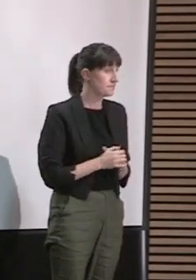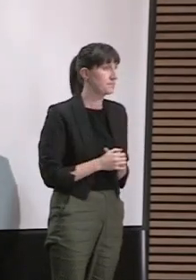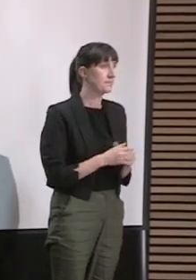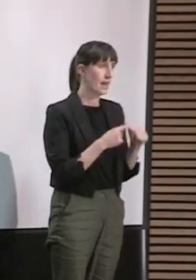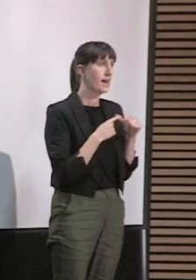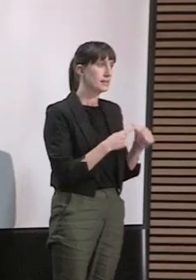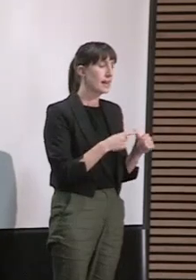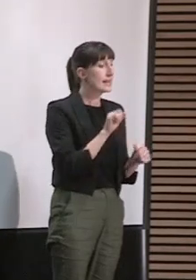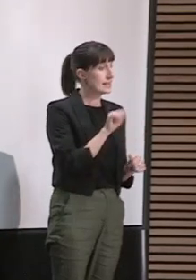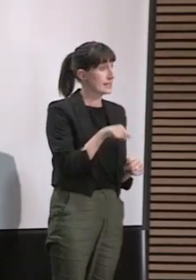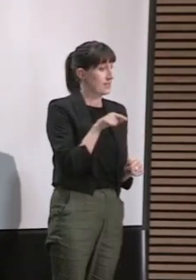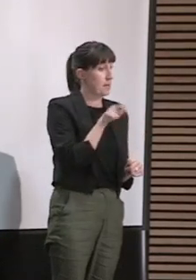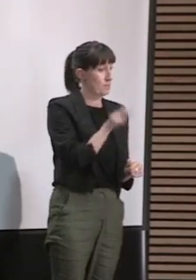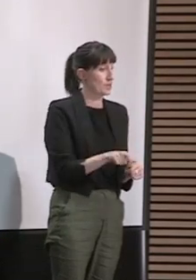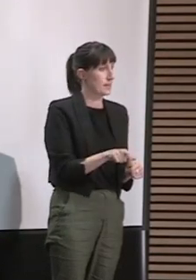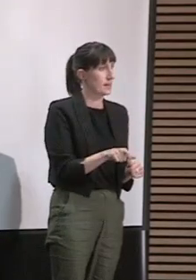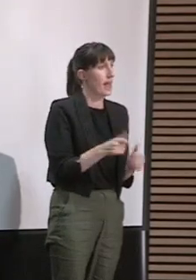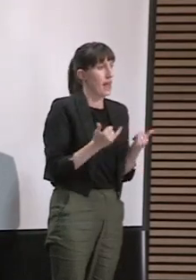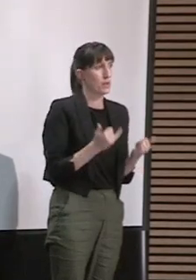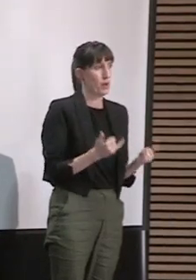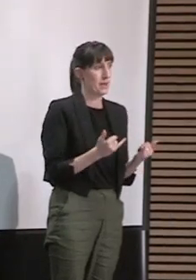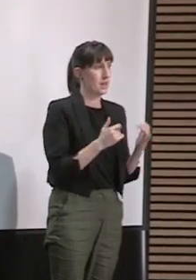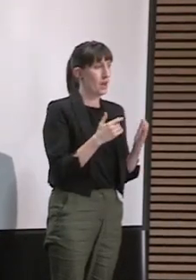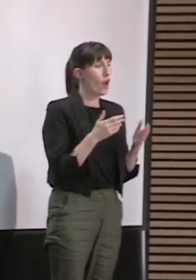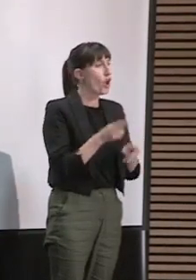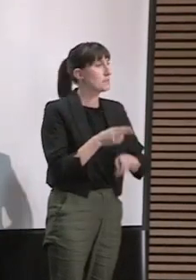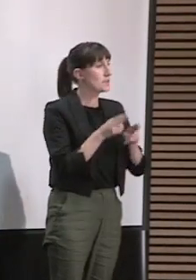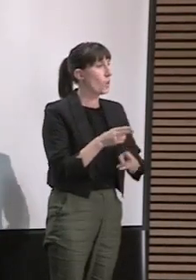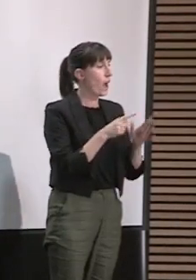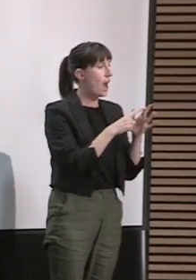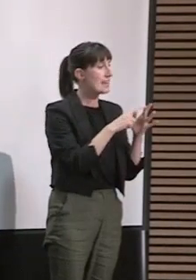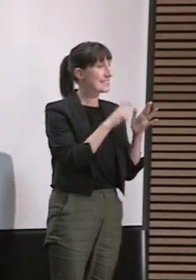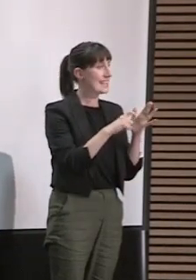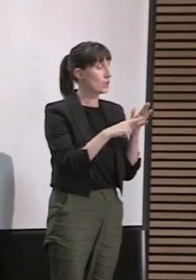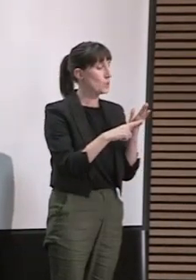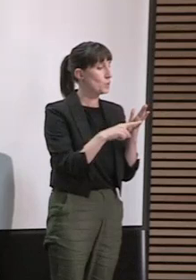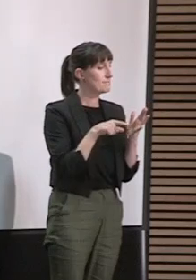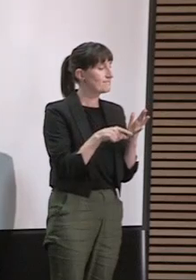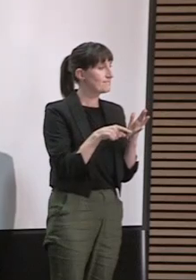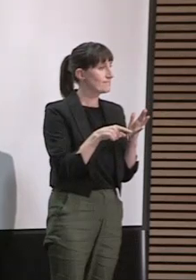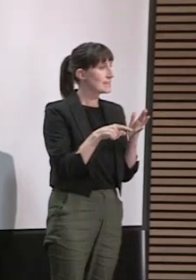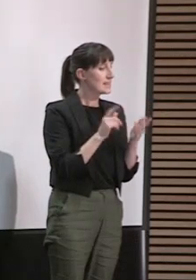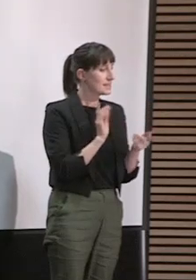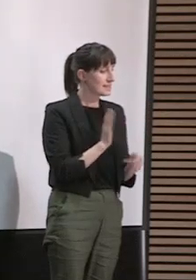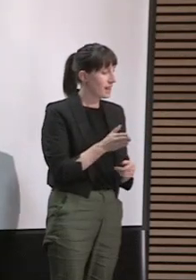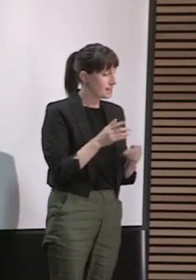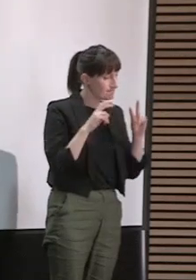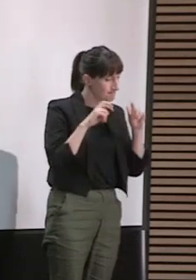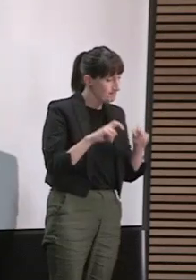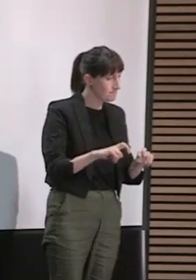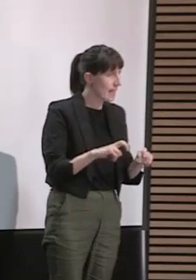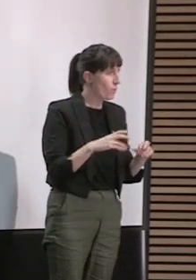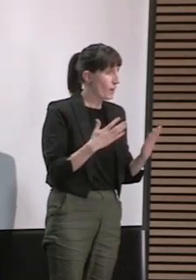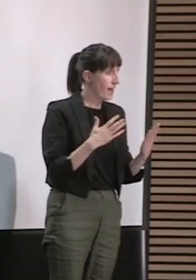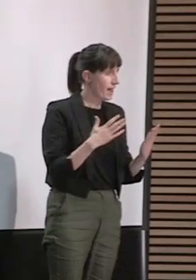who actually is in ICU at North Shore Hospital, and that's the community case that's still under investigation. We don't yet have any